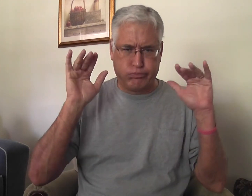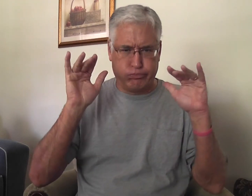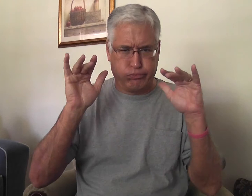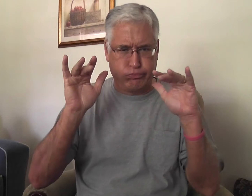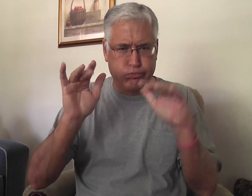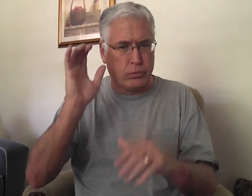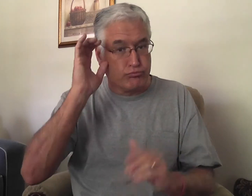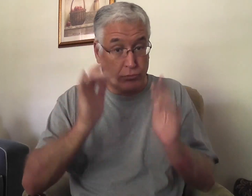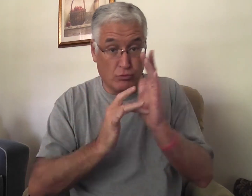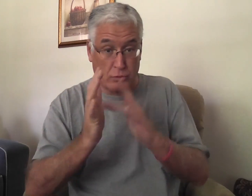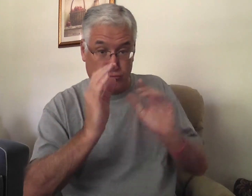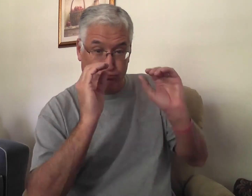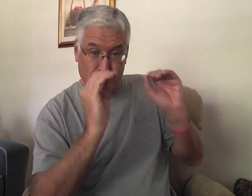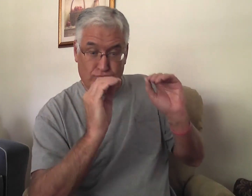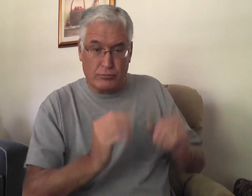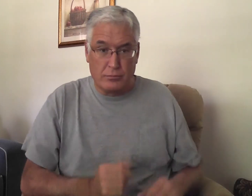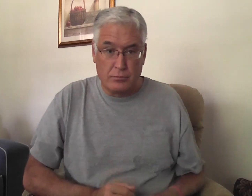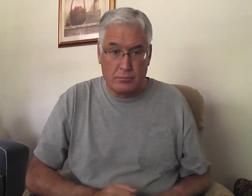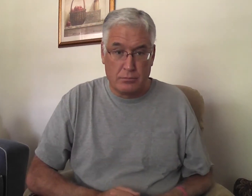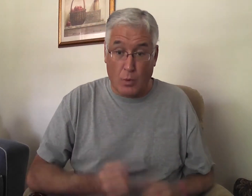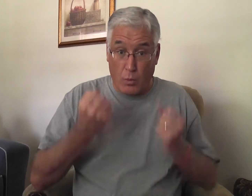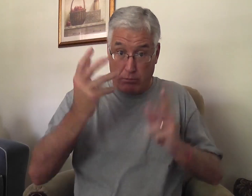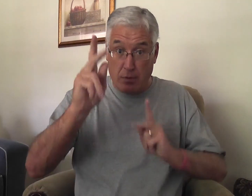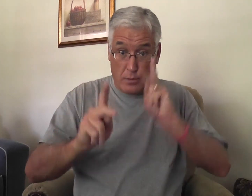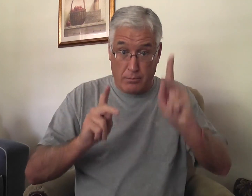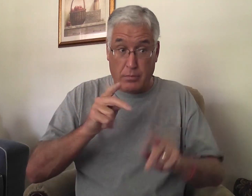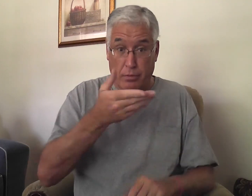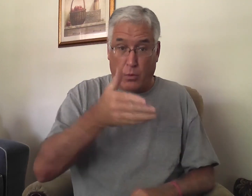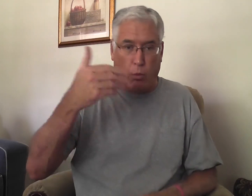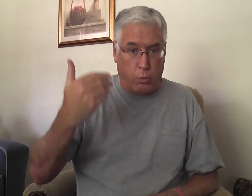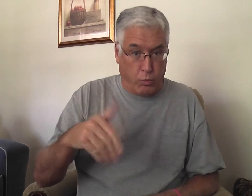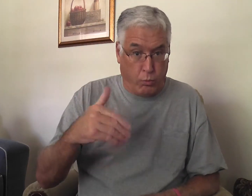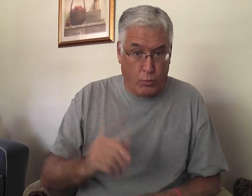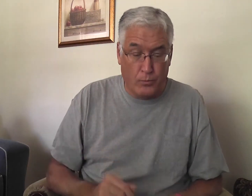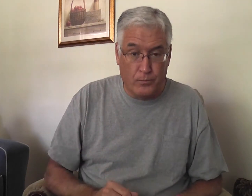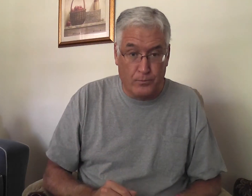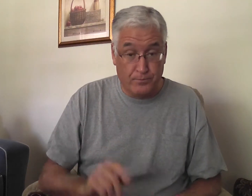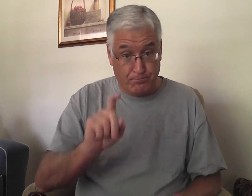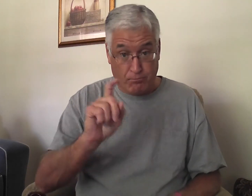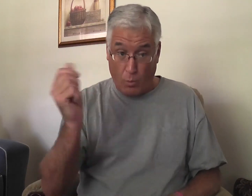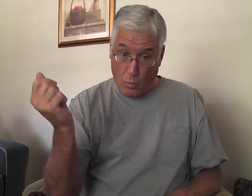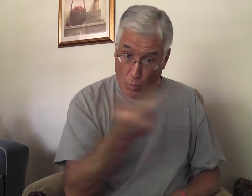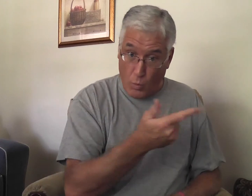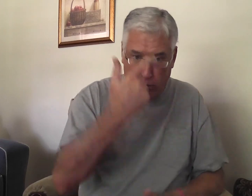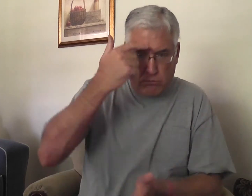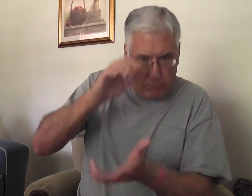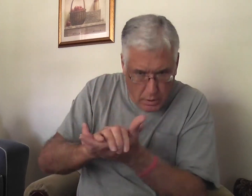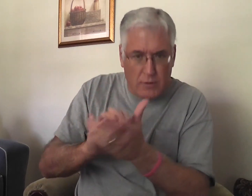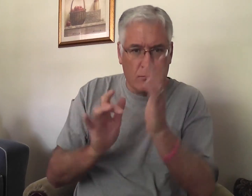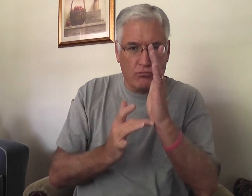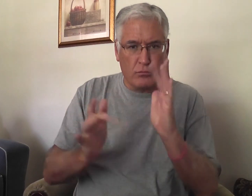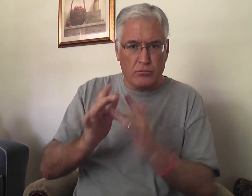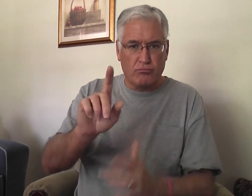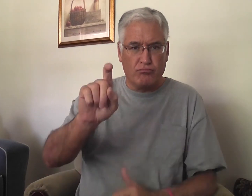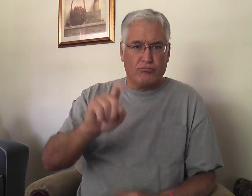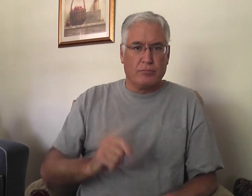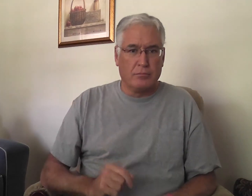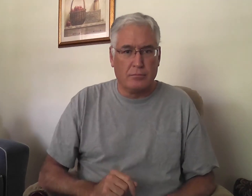know that there were many people there to listen to Jesus' teaching. People there, so many. The question, did they all believe